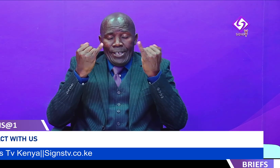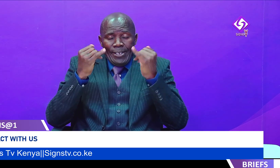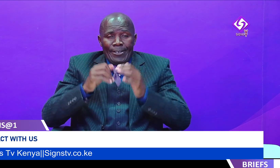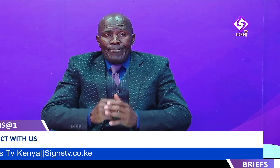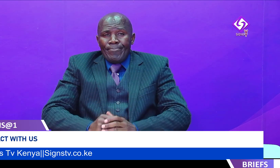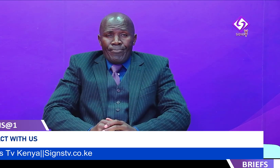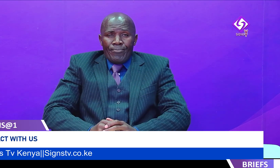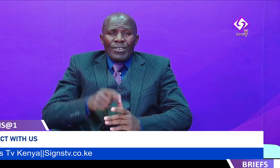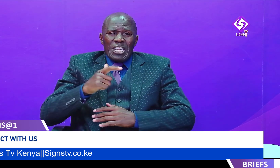item.